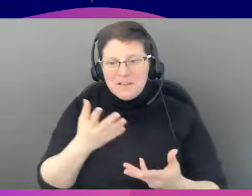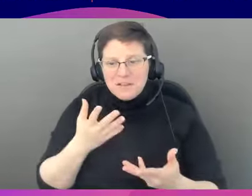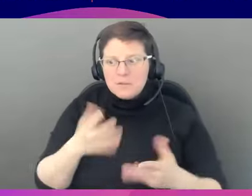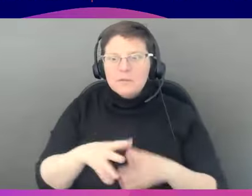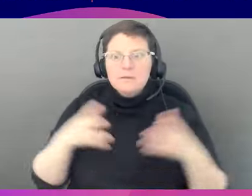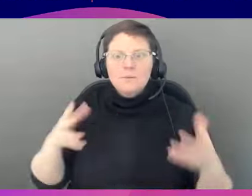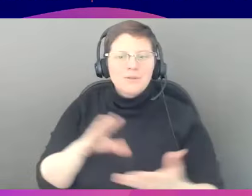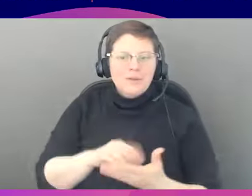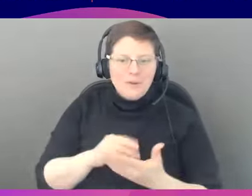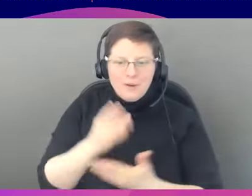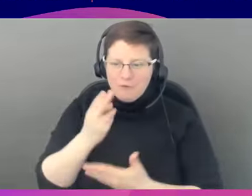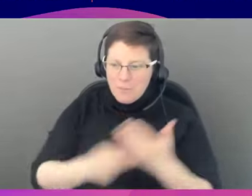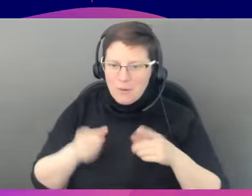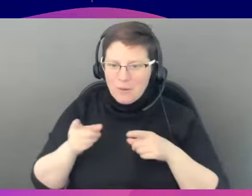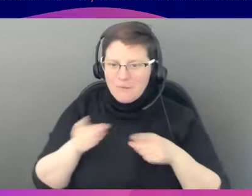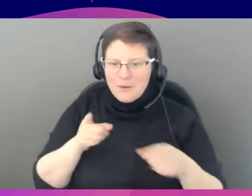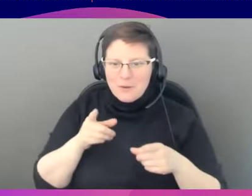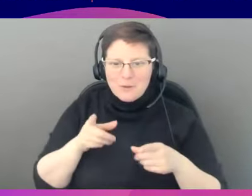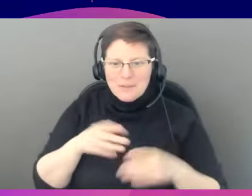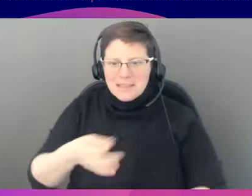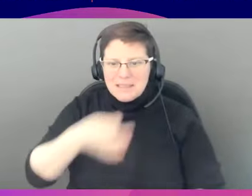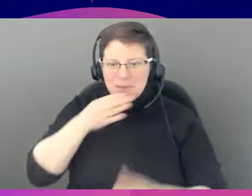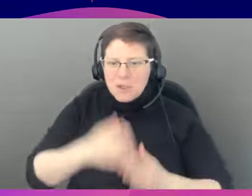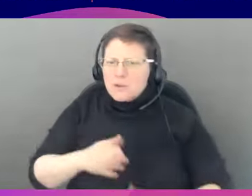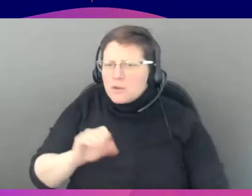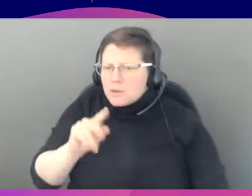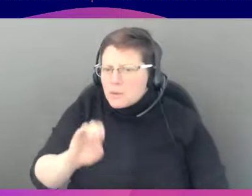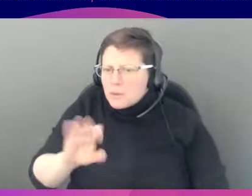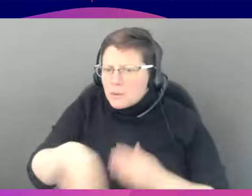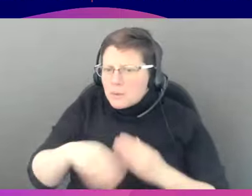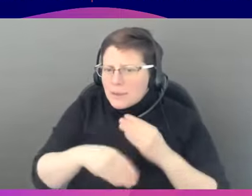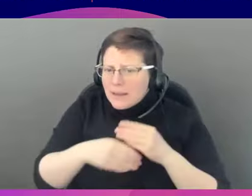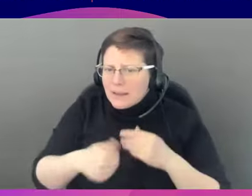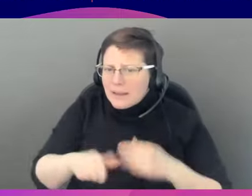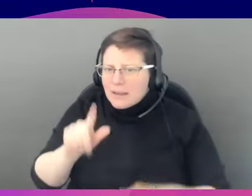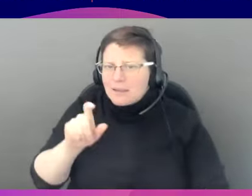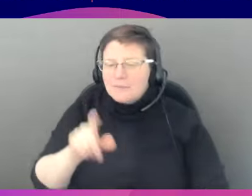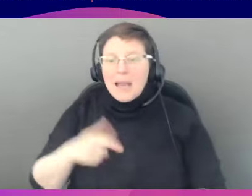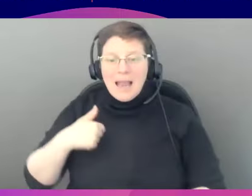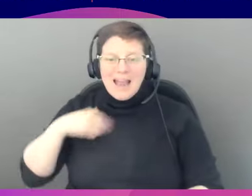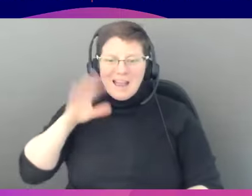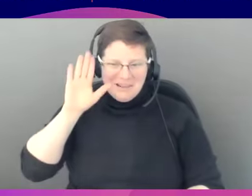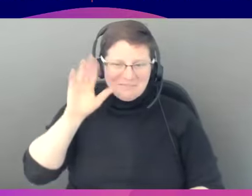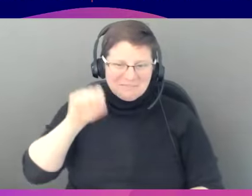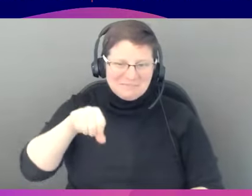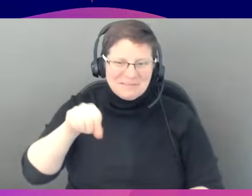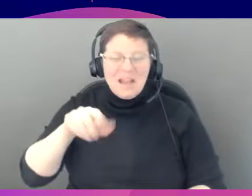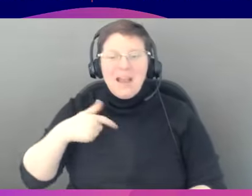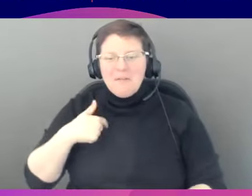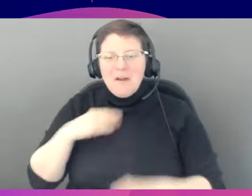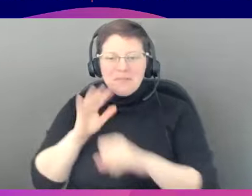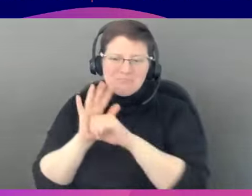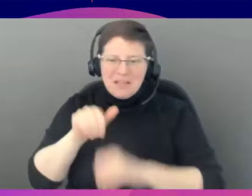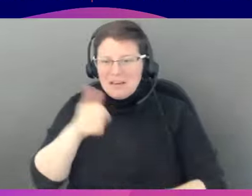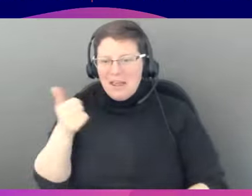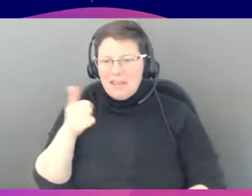those experts. And yeah, I don't know, Sue, if you have anything to add to that. I will just shout out another module. So we do